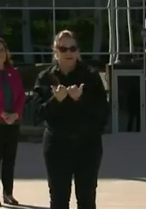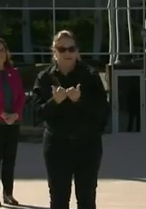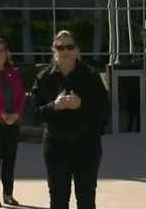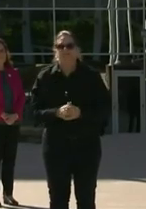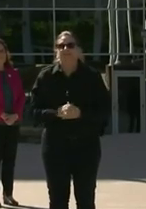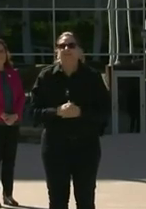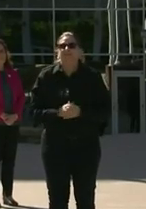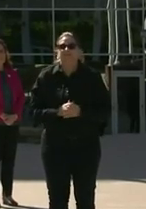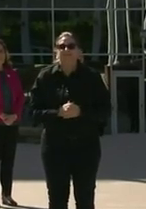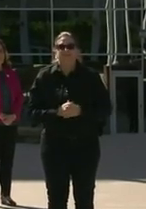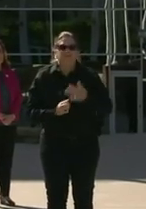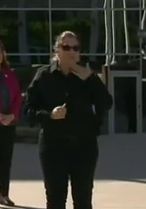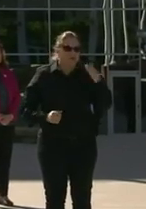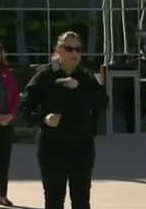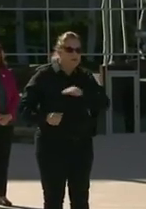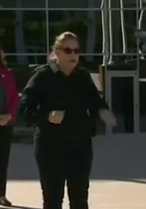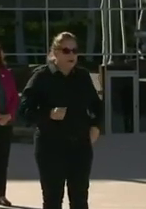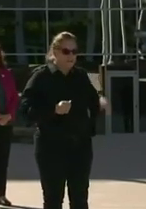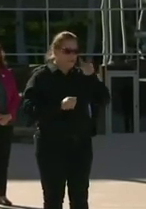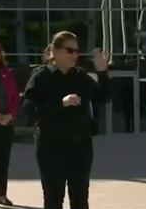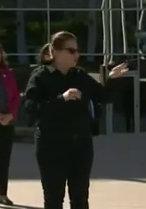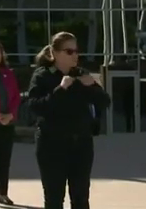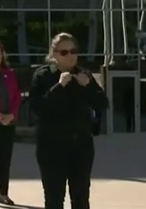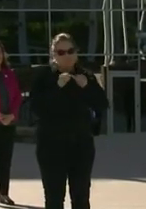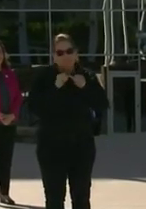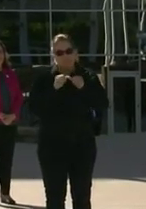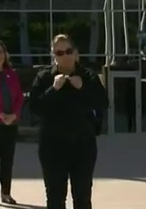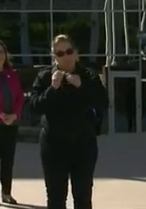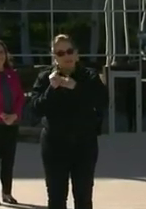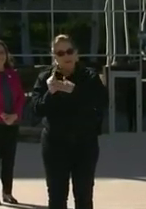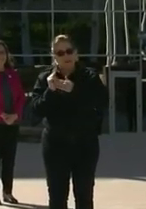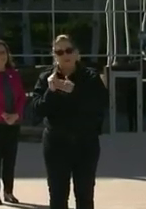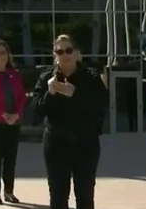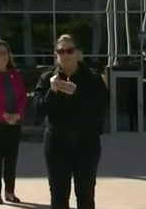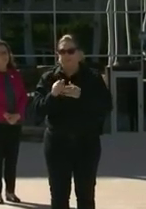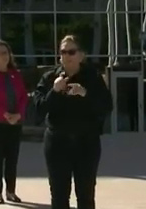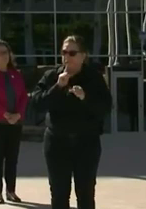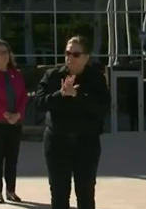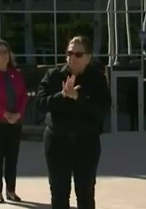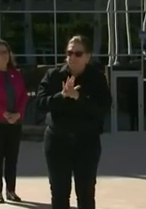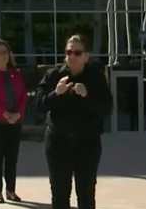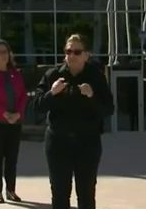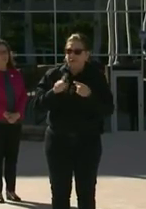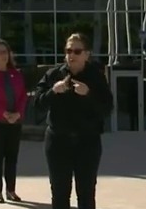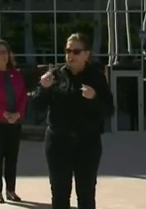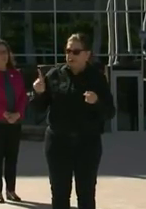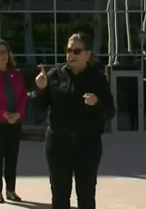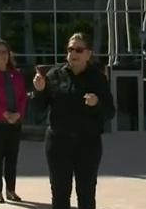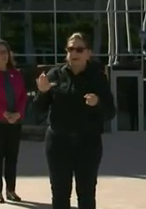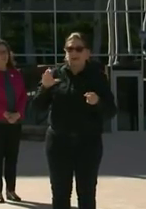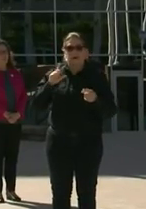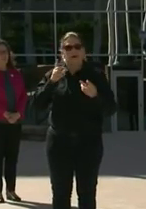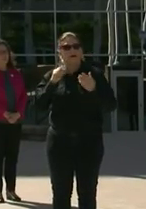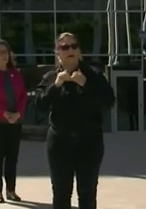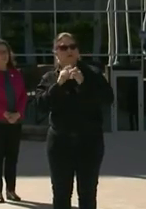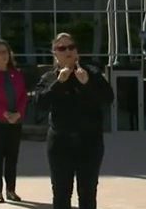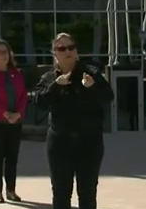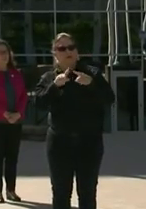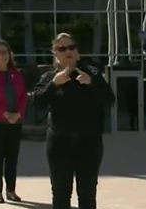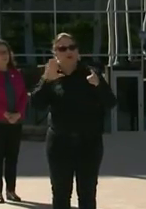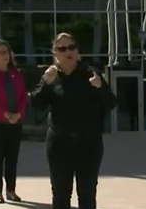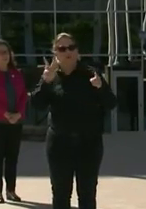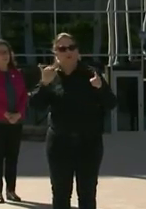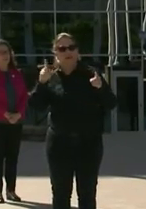like to begin by thanking Mayor Bowser for her continued leadership throughout the district's response to COVID-19 and to all of our district agencies and federal